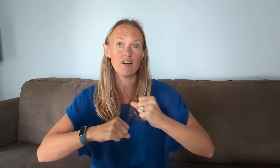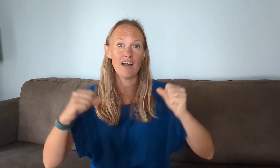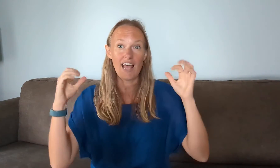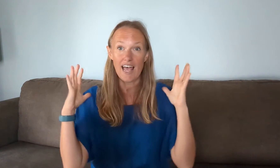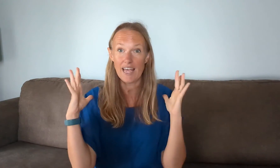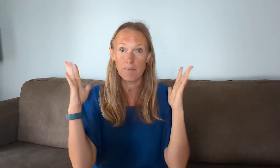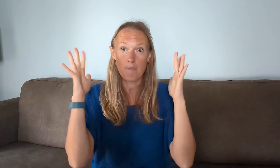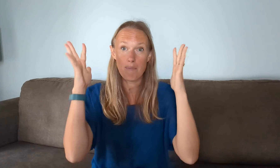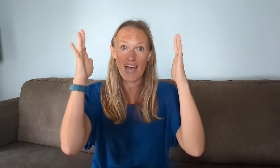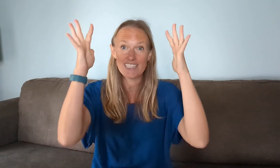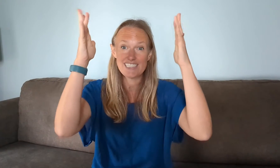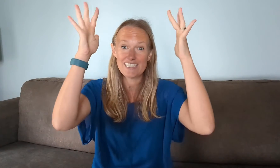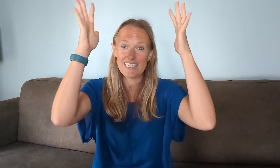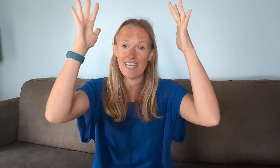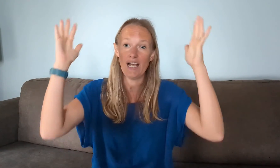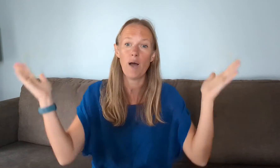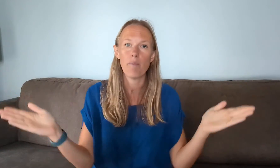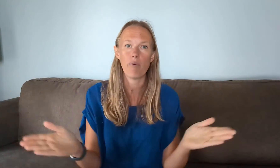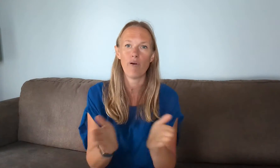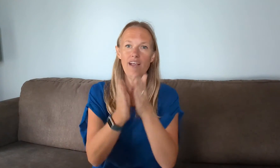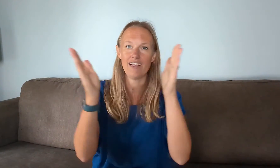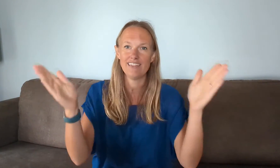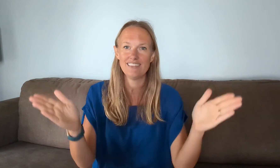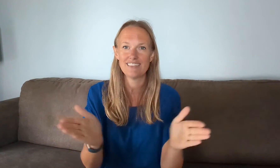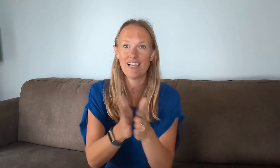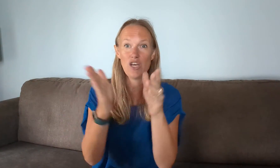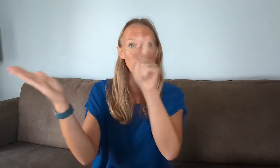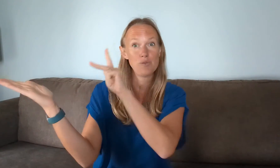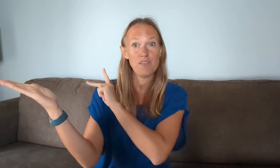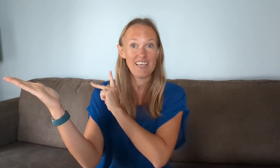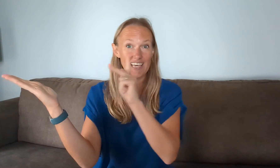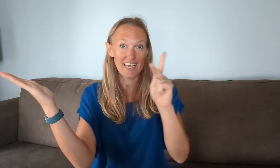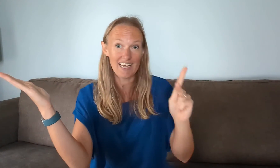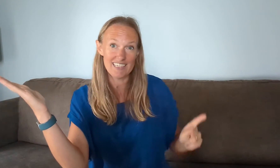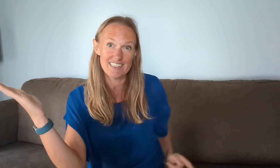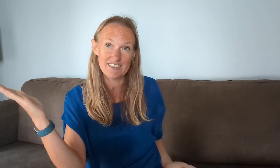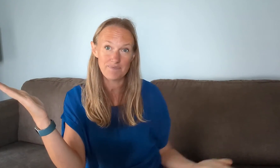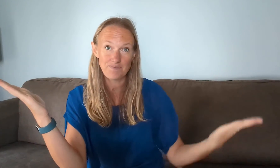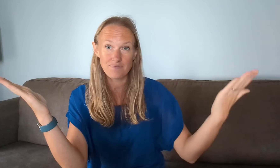Power and majesty, praise to the King.